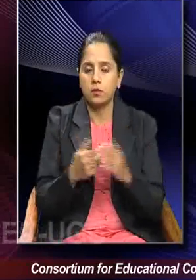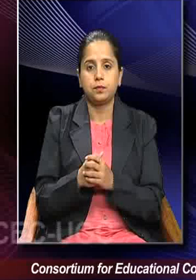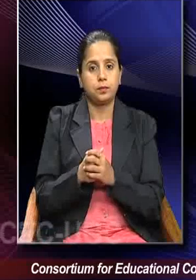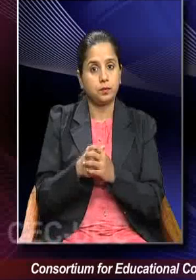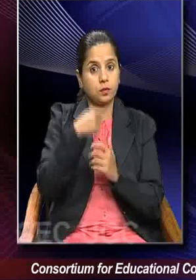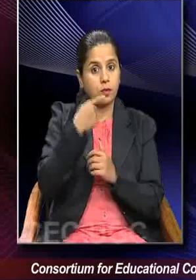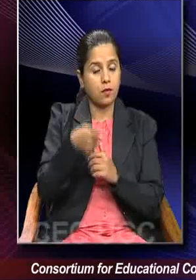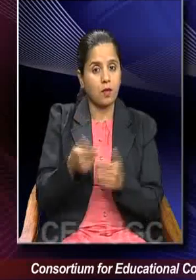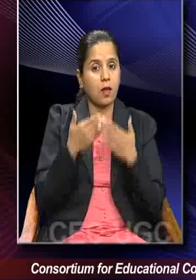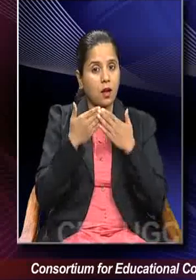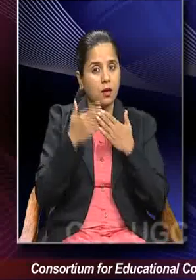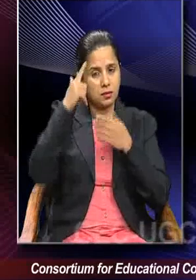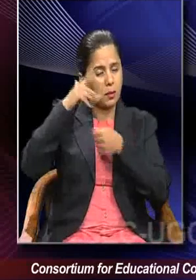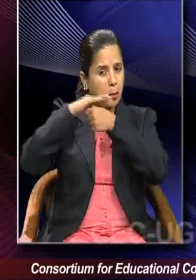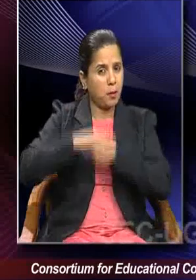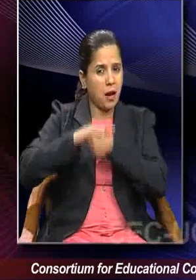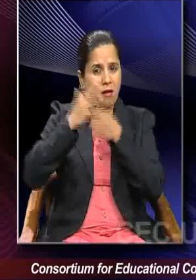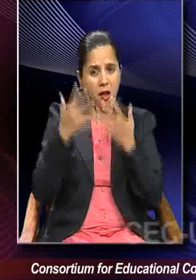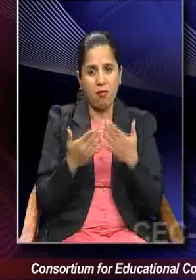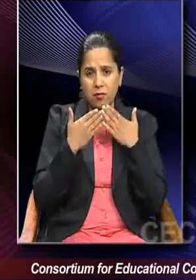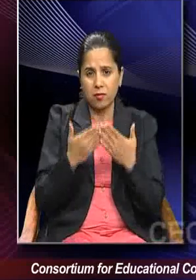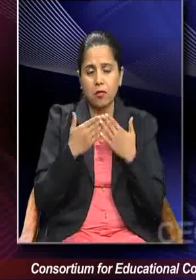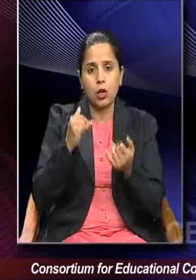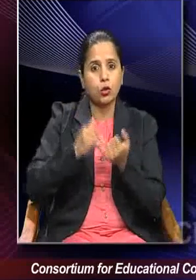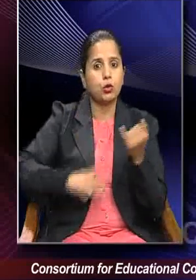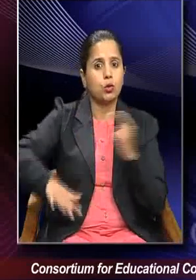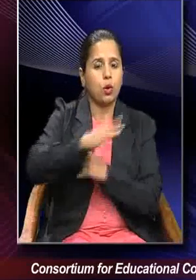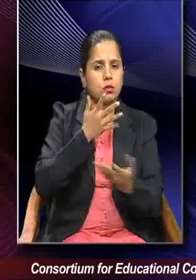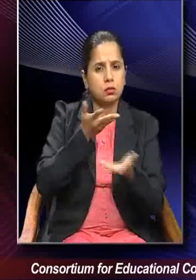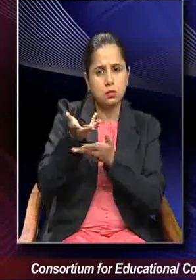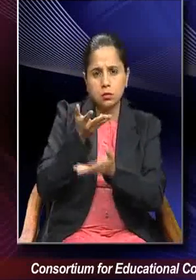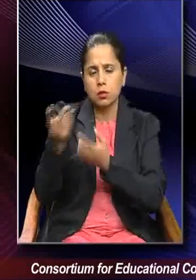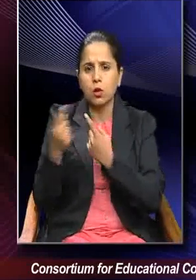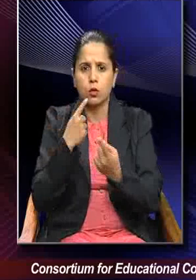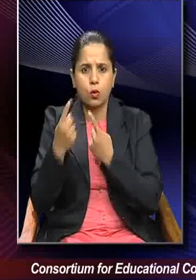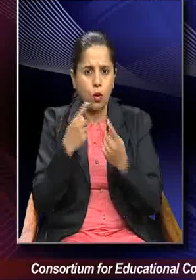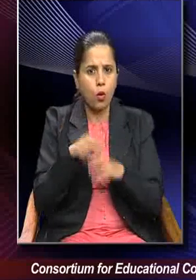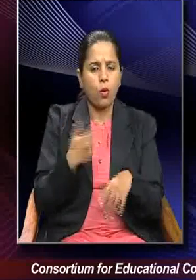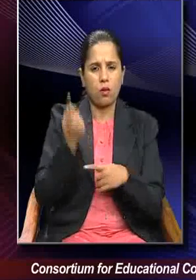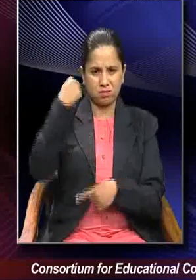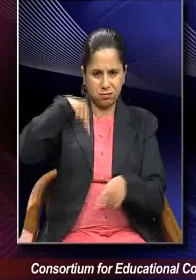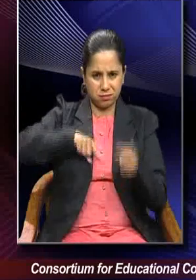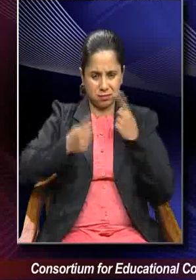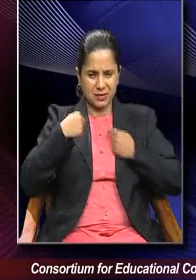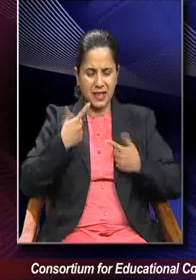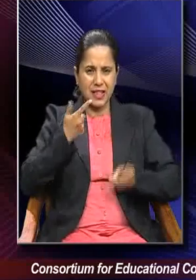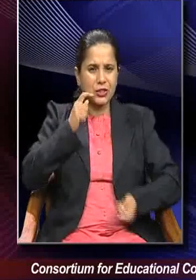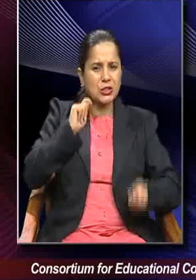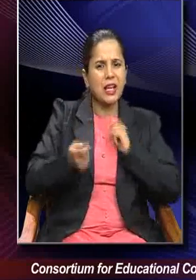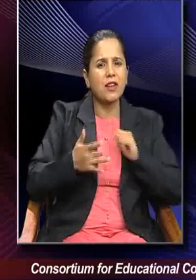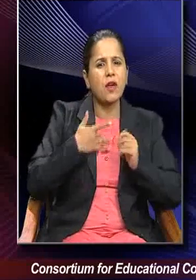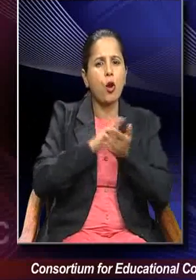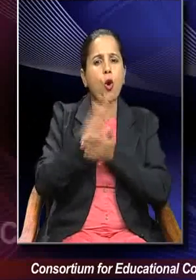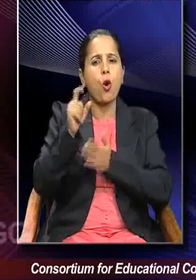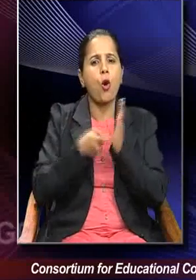to academic pressures, social interactions, hormonal changes, and